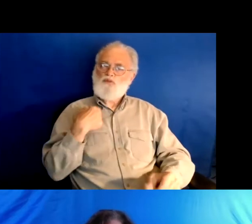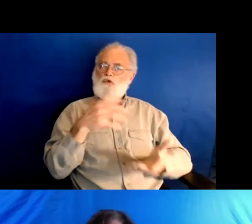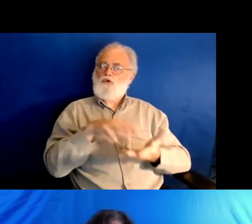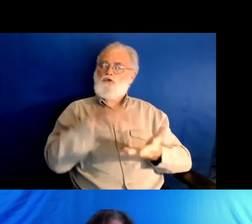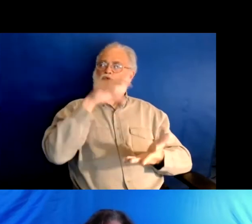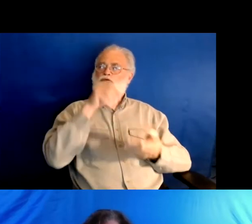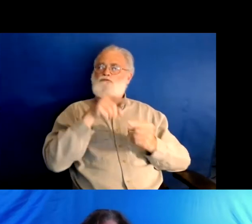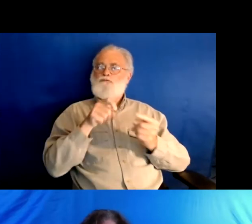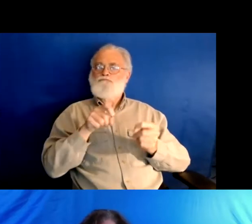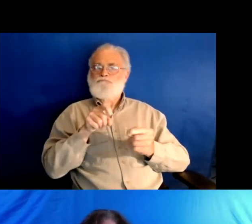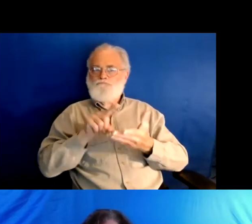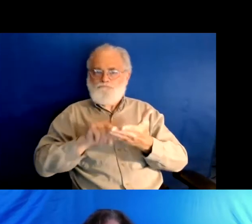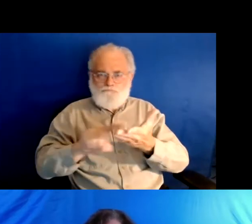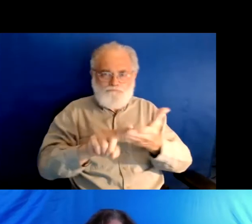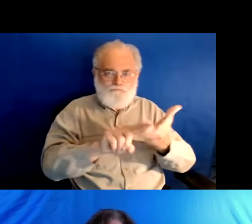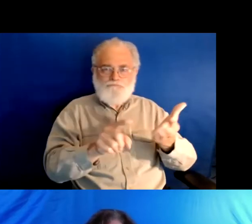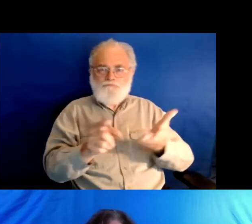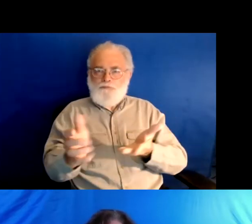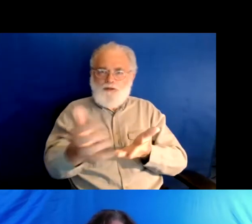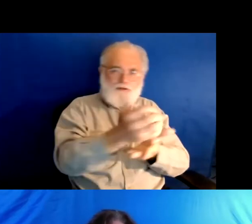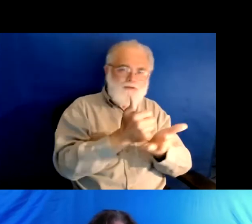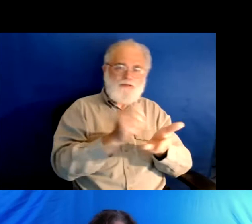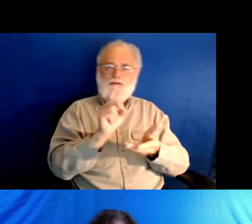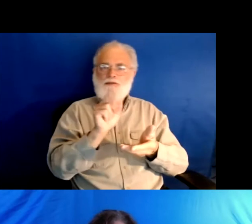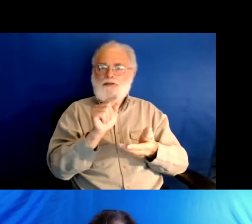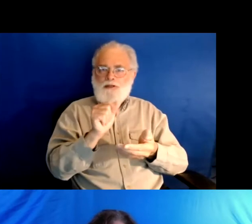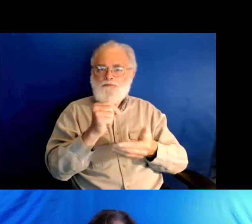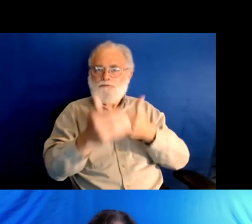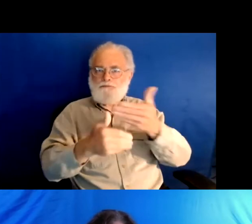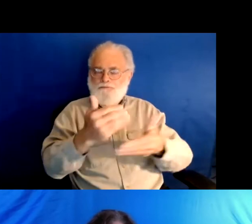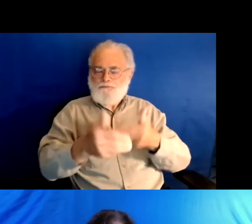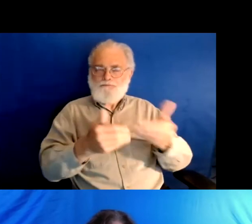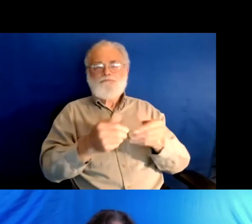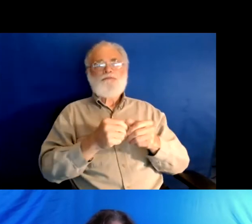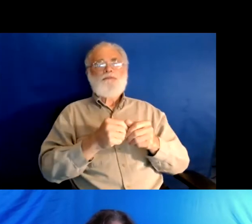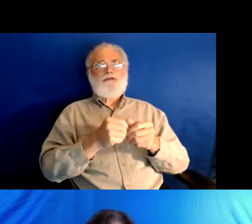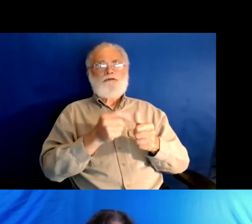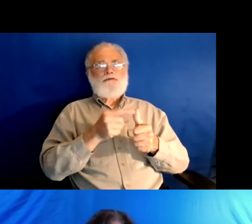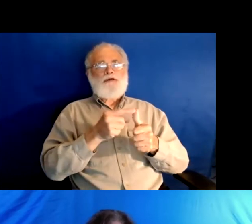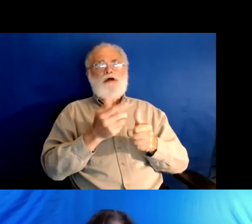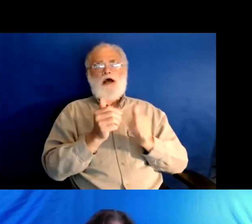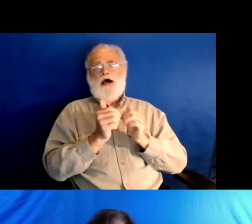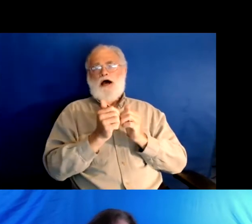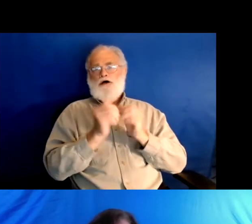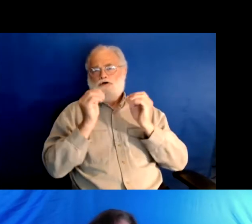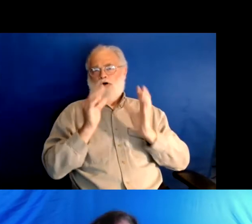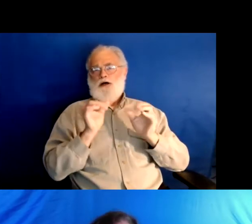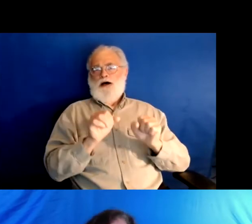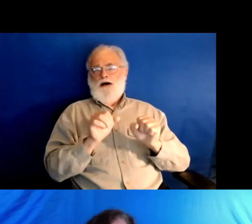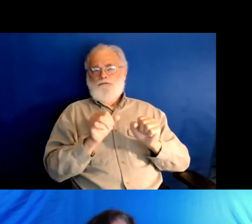what the goals and the questions, what we need to learn from the students, and then gathering data and processing that